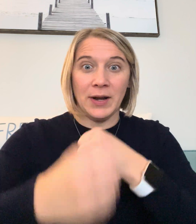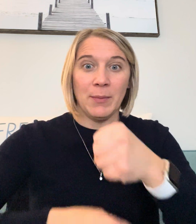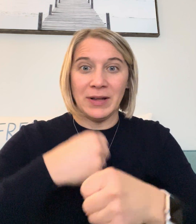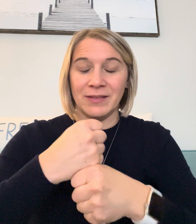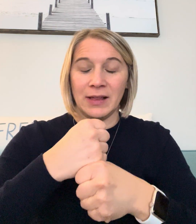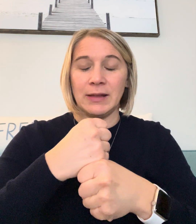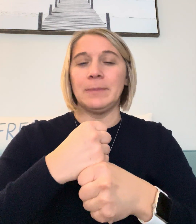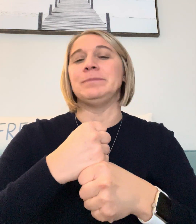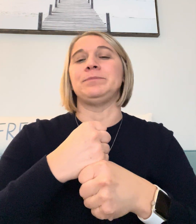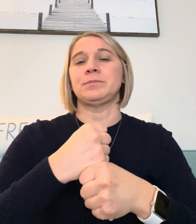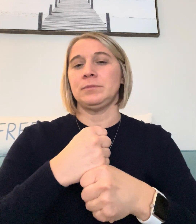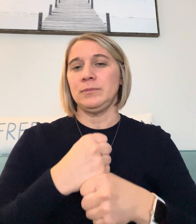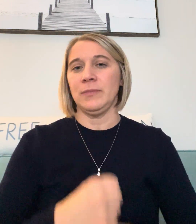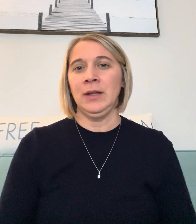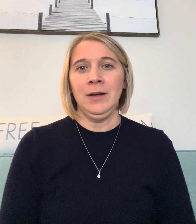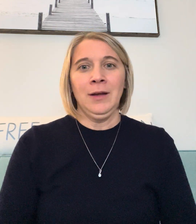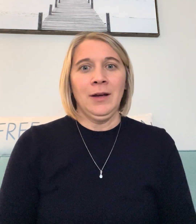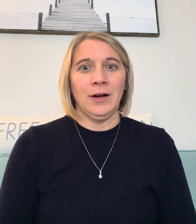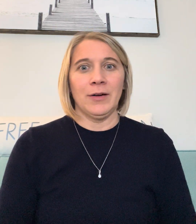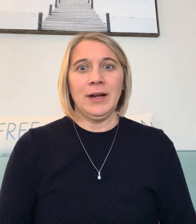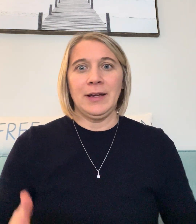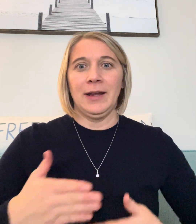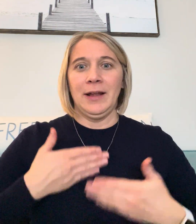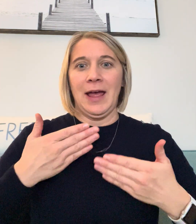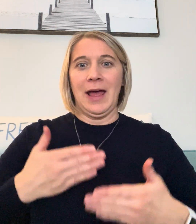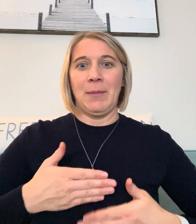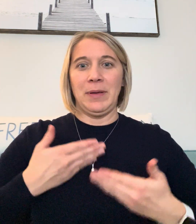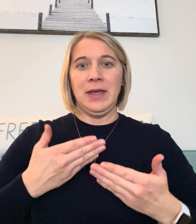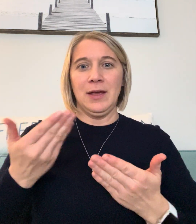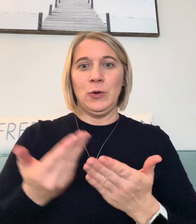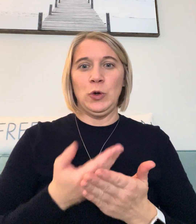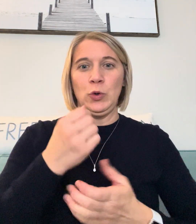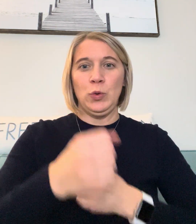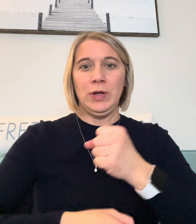non-dominant slightly. All right, happy New